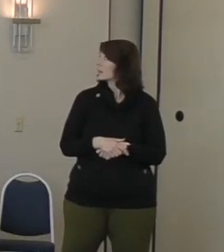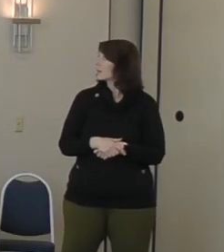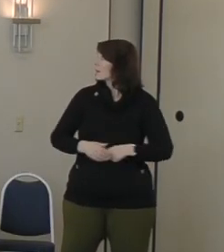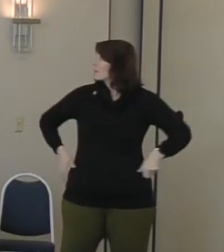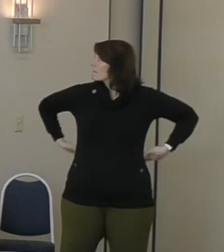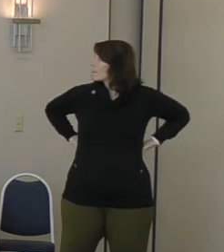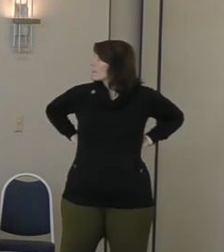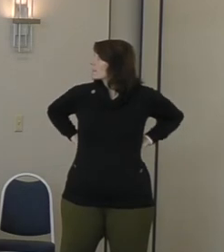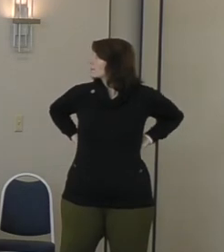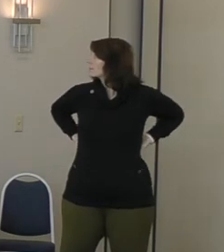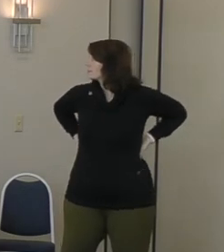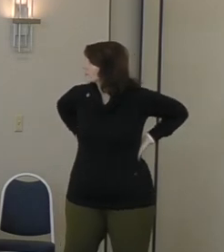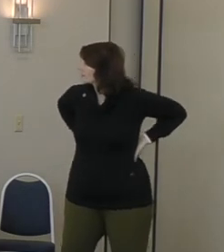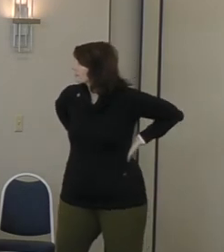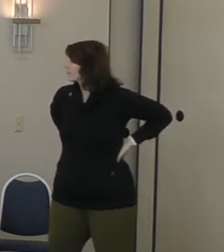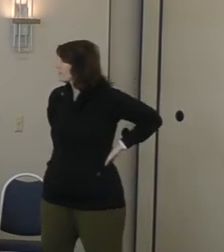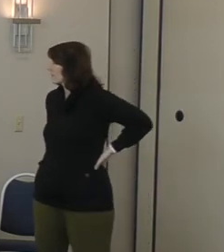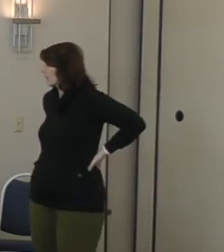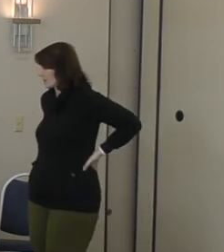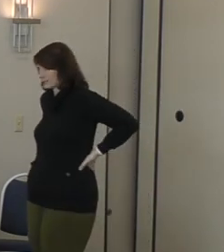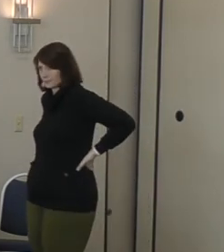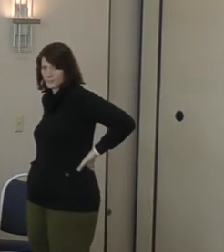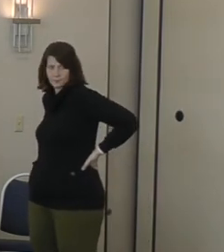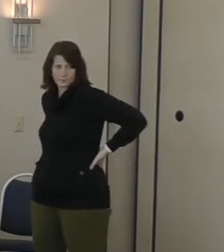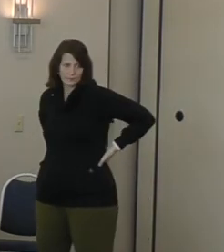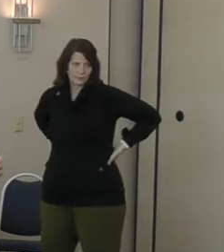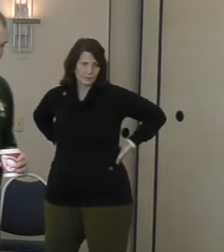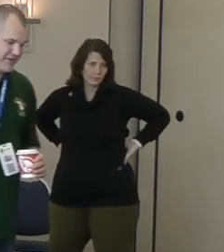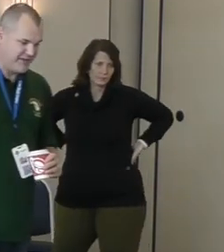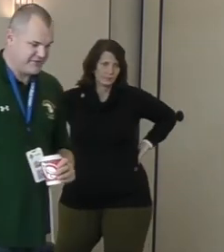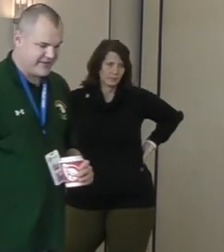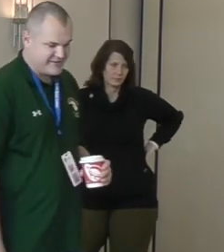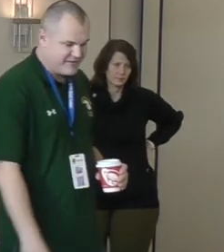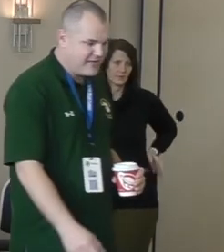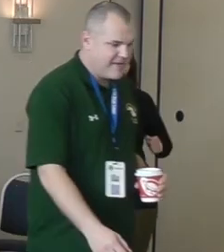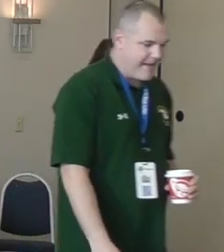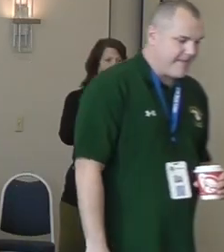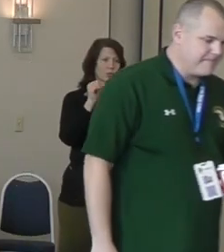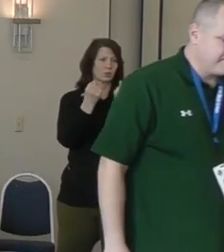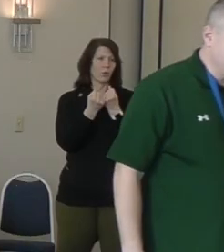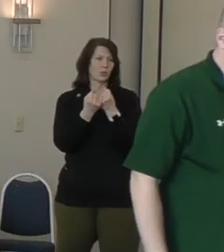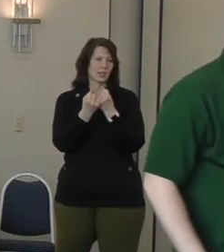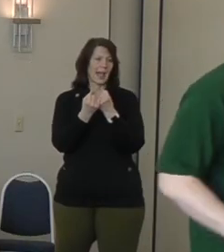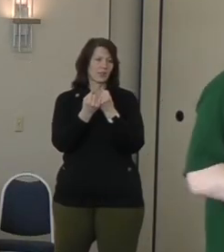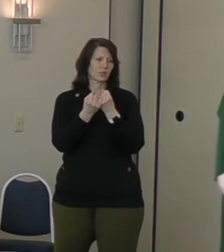use your force to make your attack pattern a wicked domain, right? Going back to that sociology lesson.